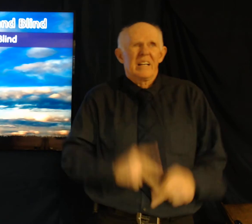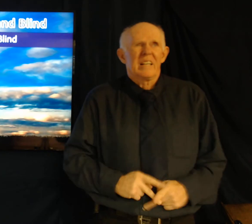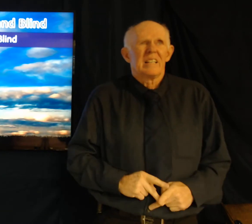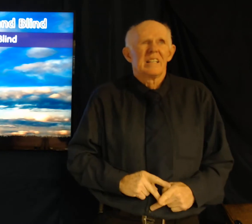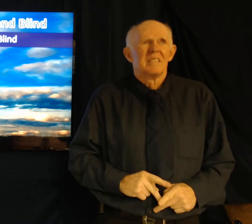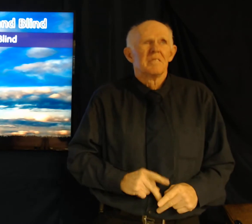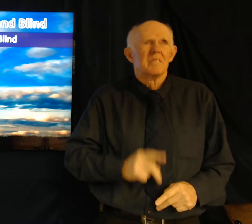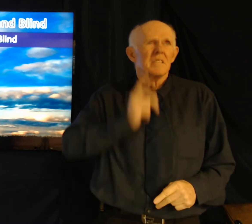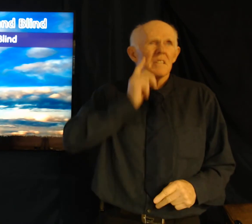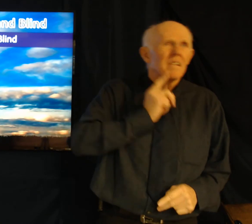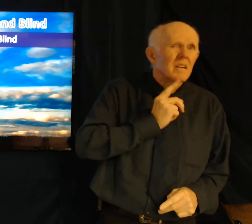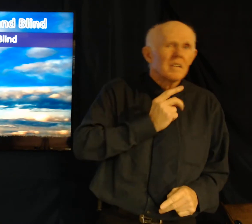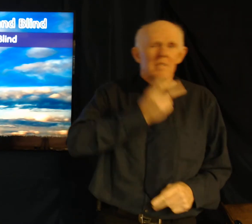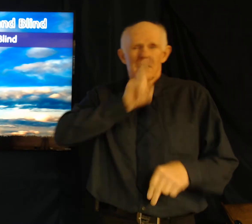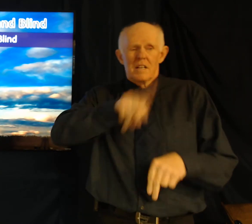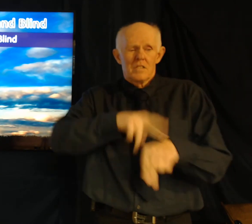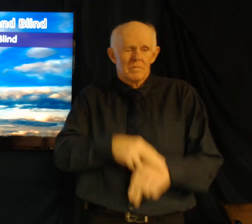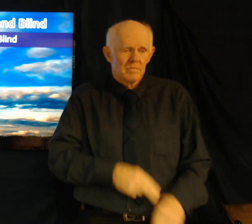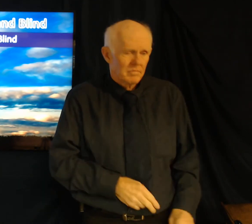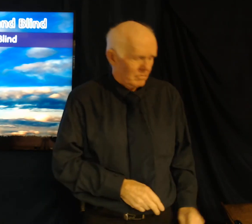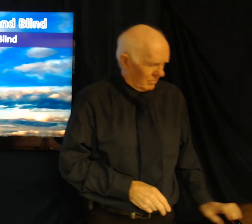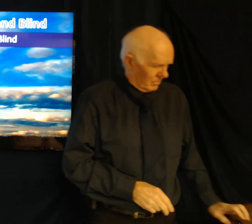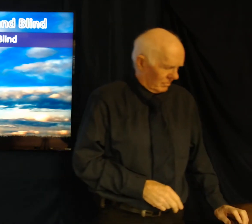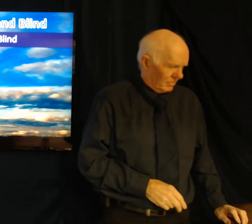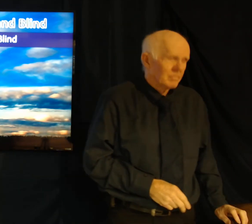Natural physical of the deaf and blind.